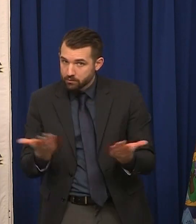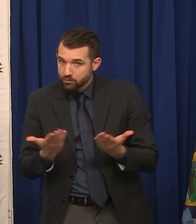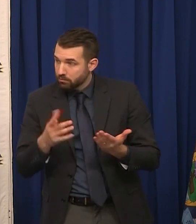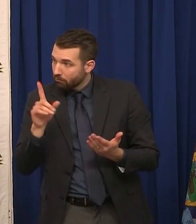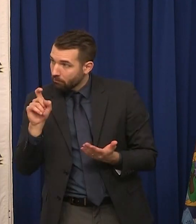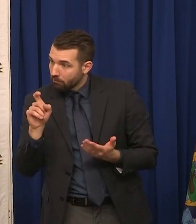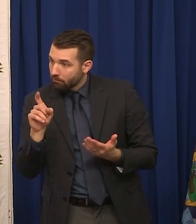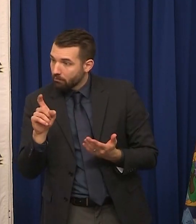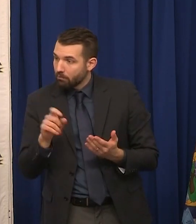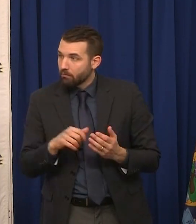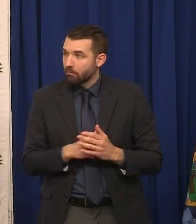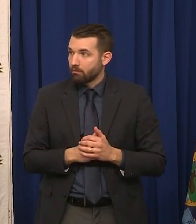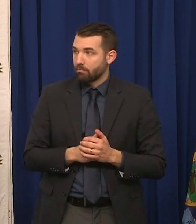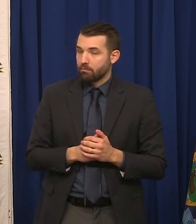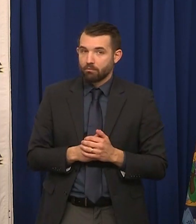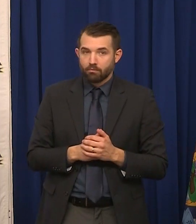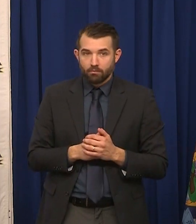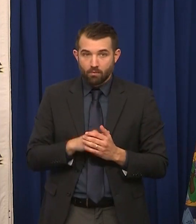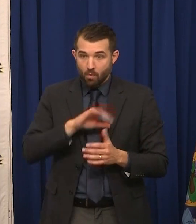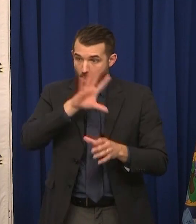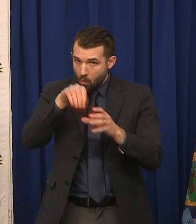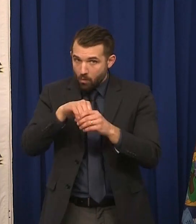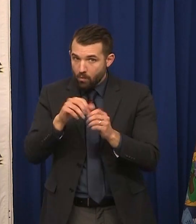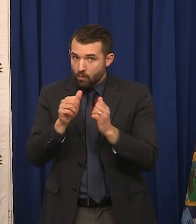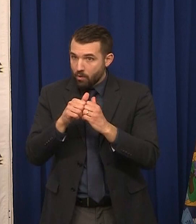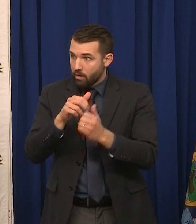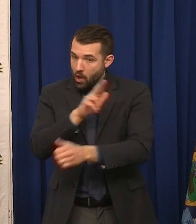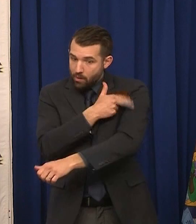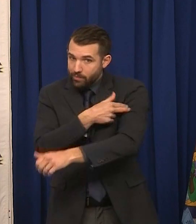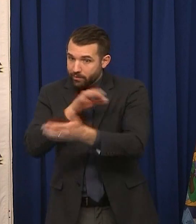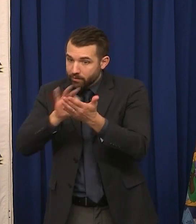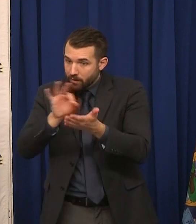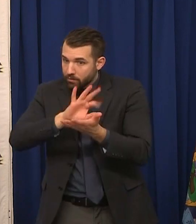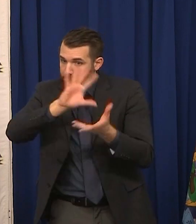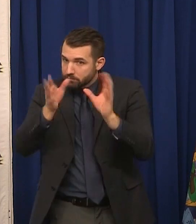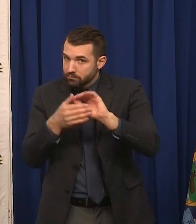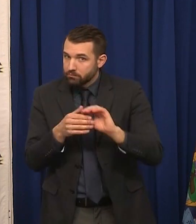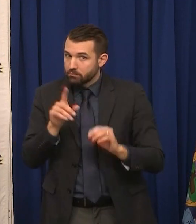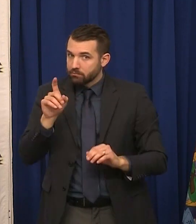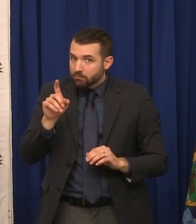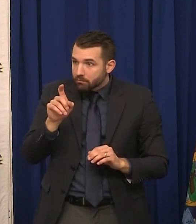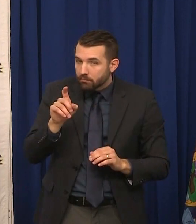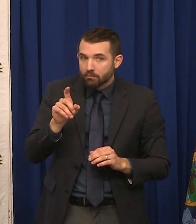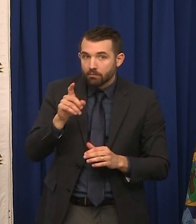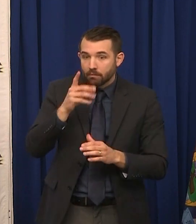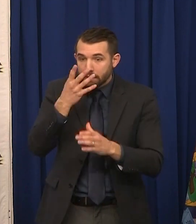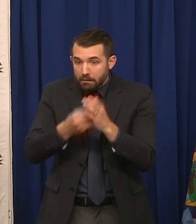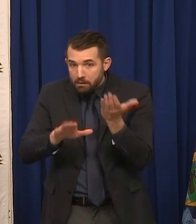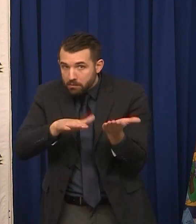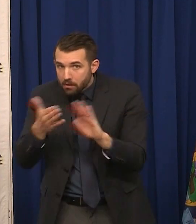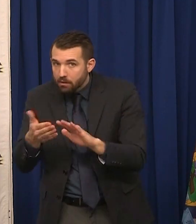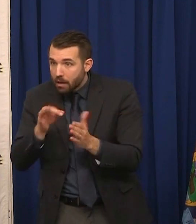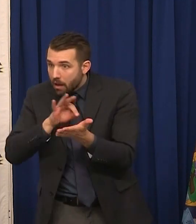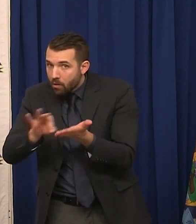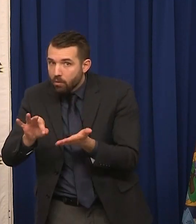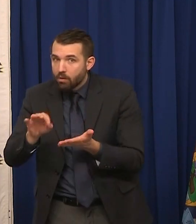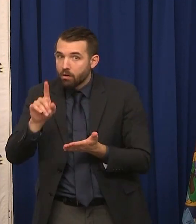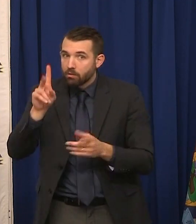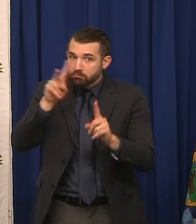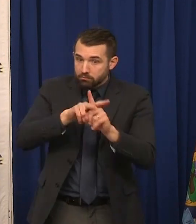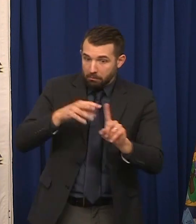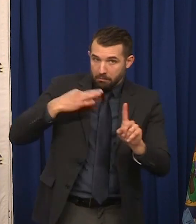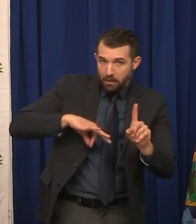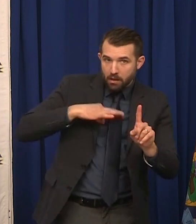count include them? If any of them, God forbid, pass away, will that count in those residents? Great.